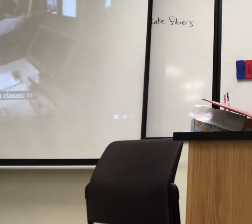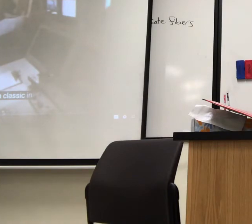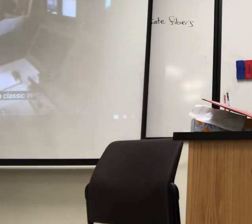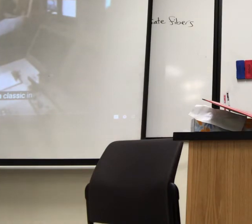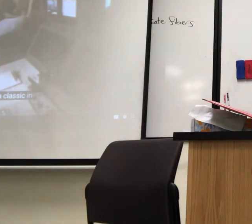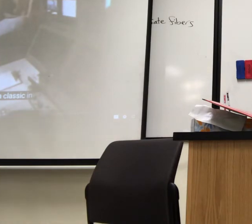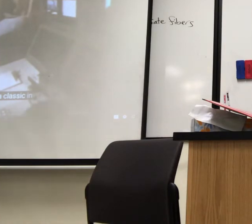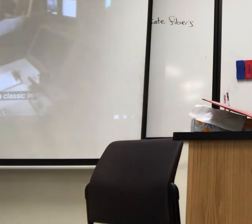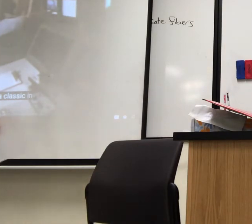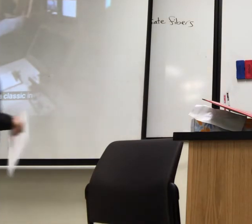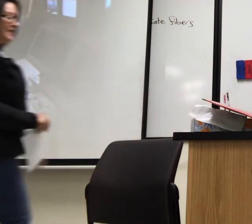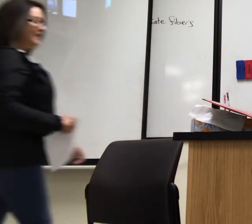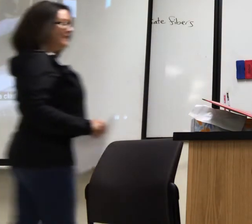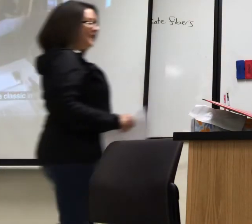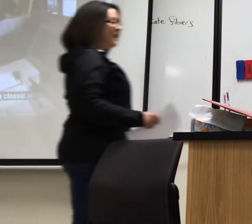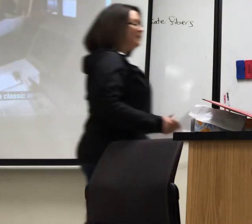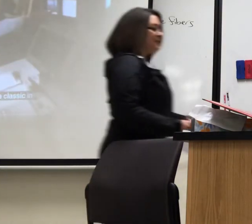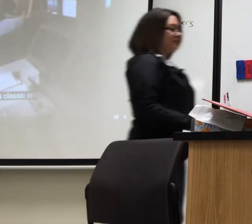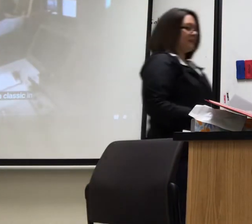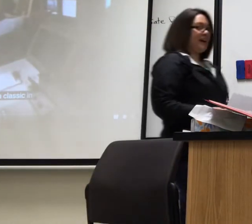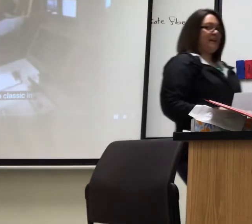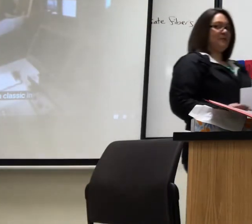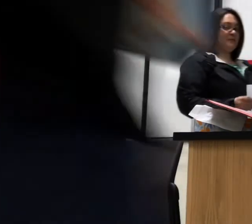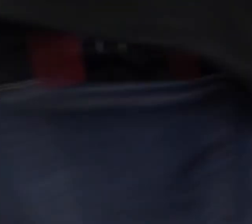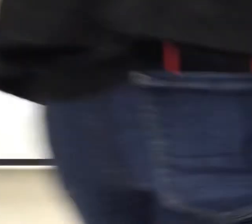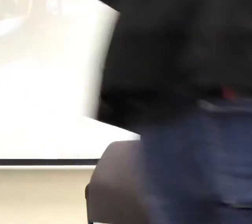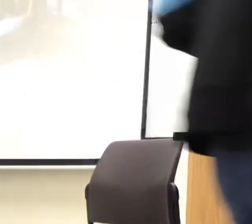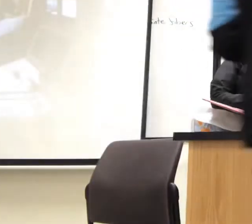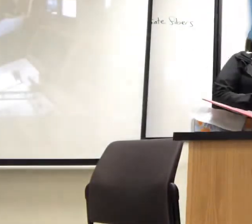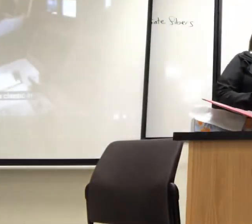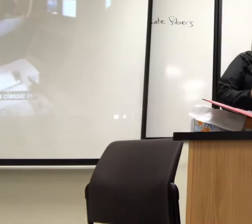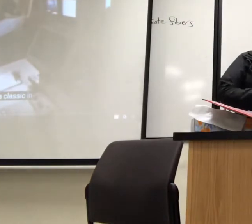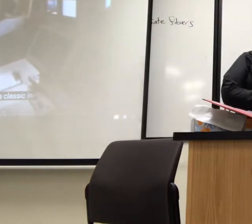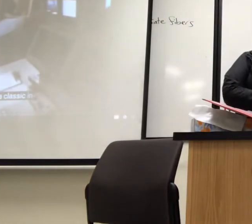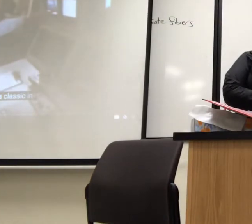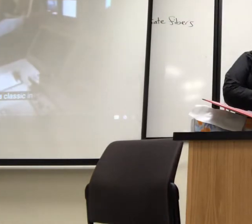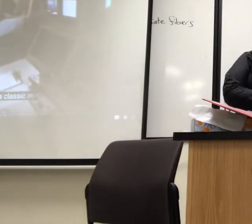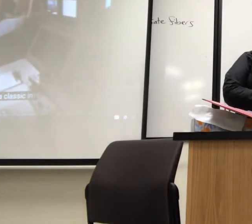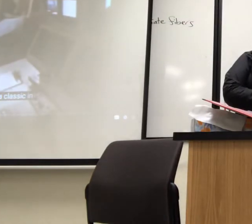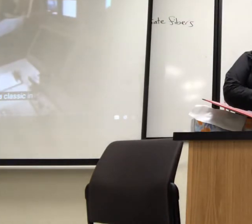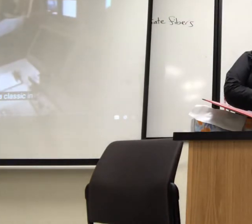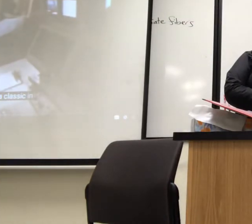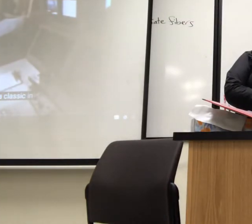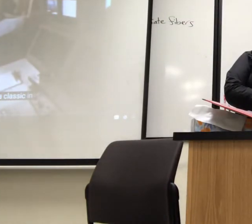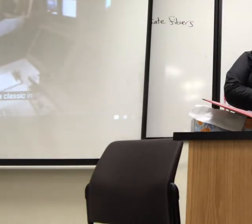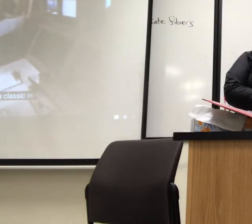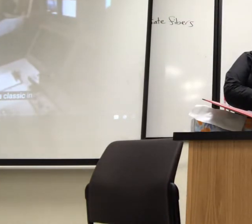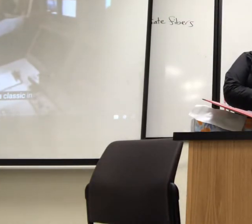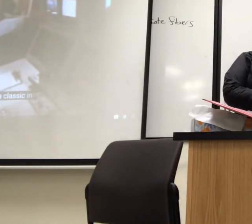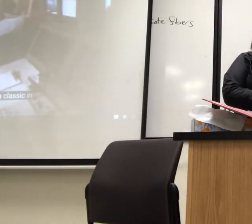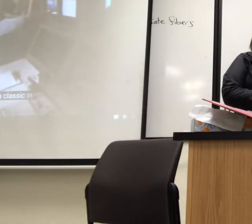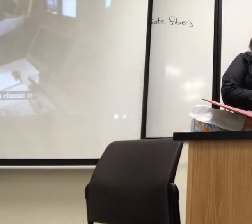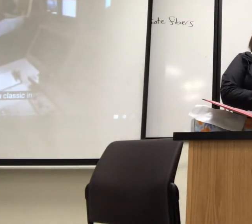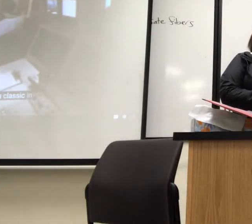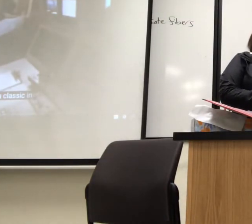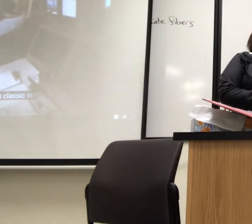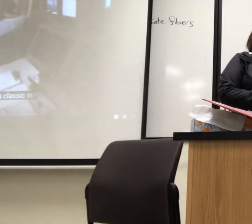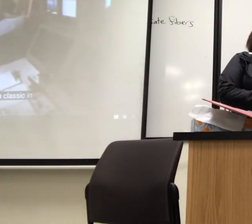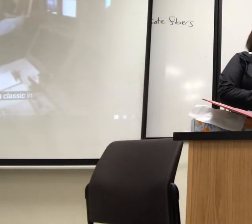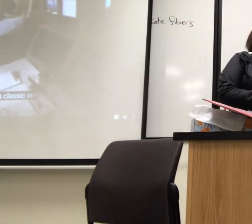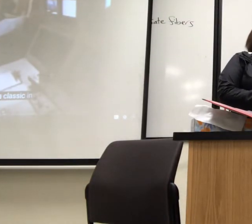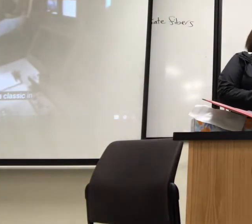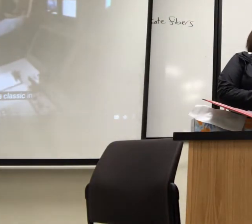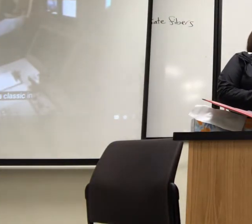So, look, if I would have done better, look, I erased that underneath that says